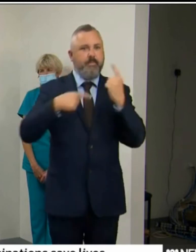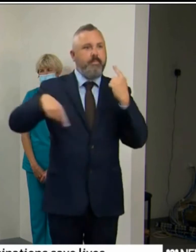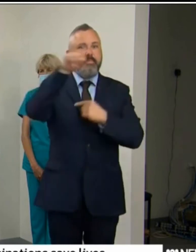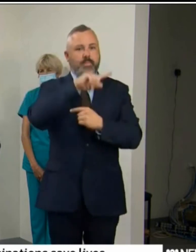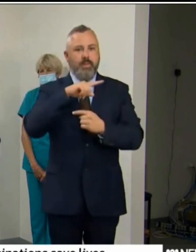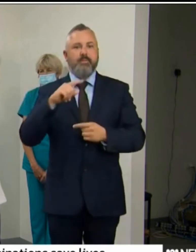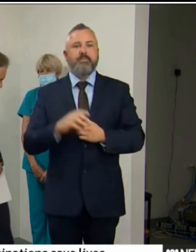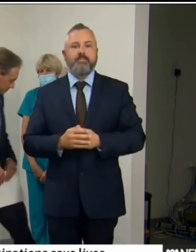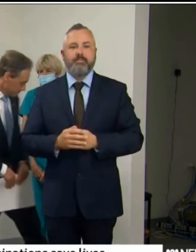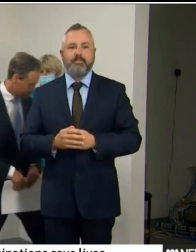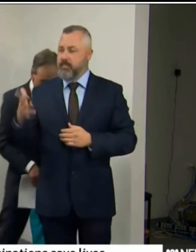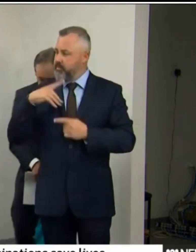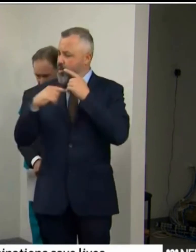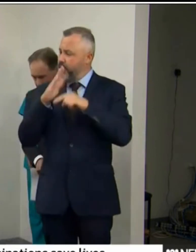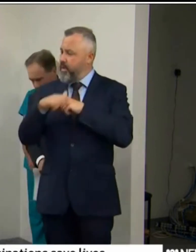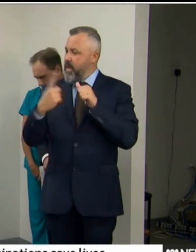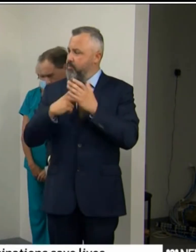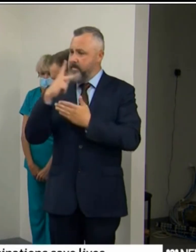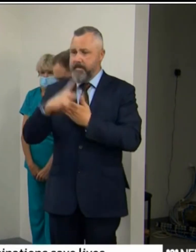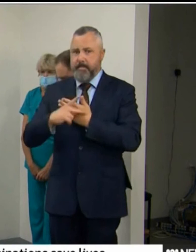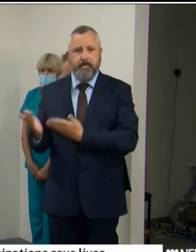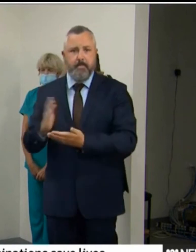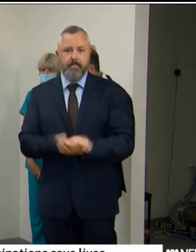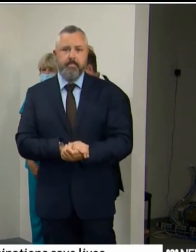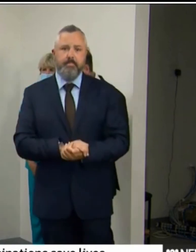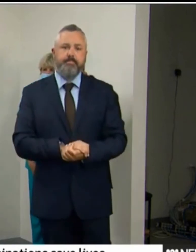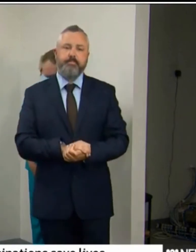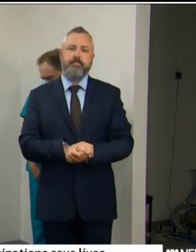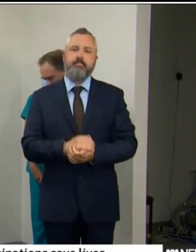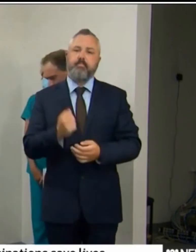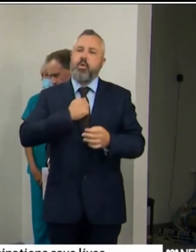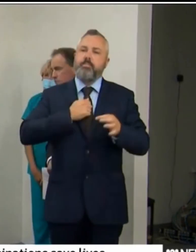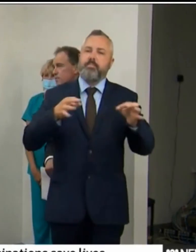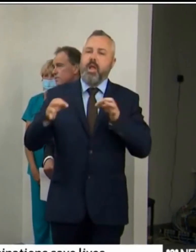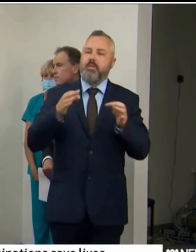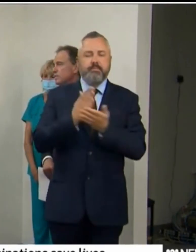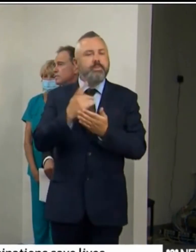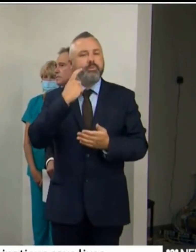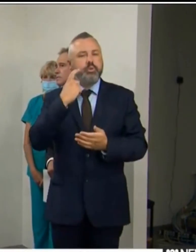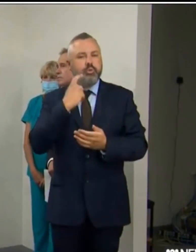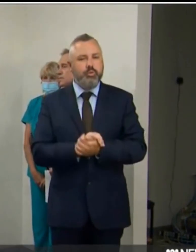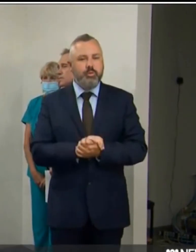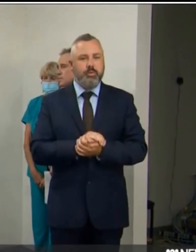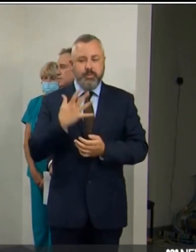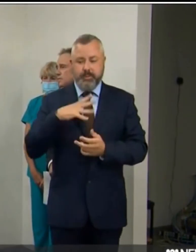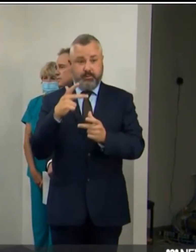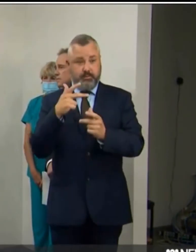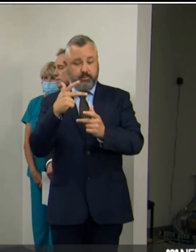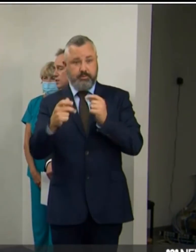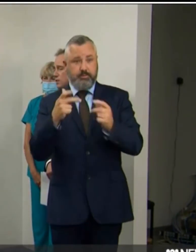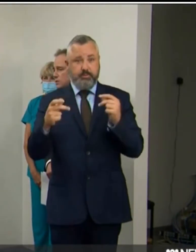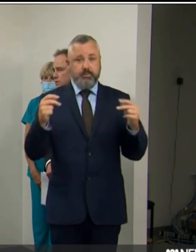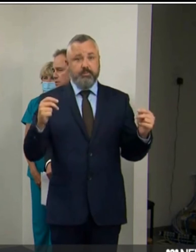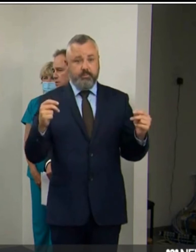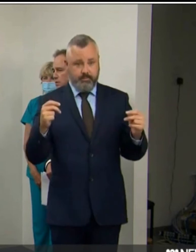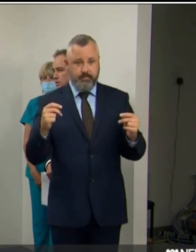forwards. Brendan? Thanks, Minister. So our strategy is pretty simple. It's to vaccinate first up